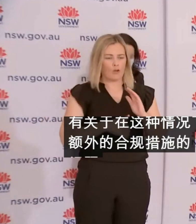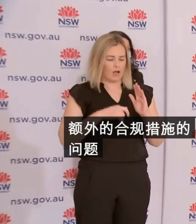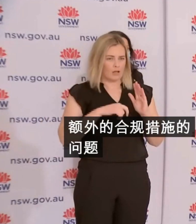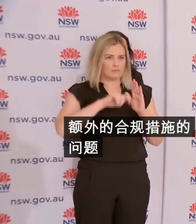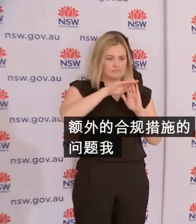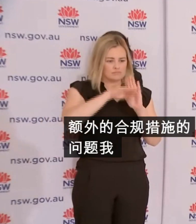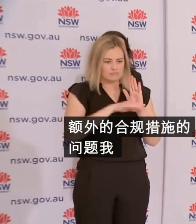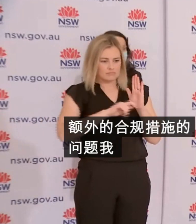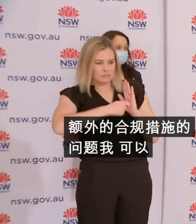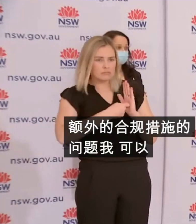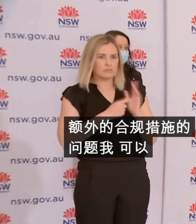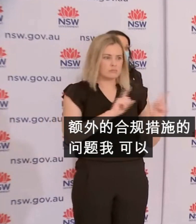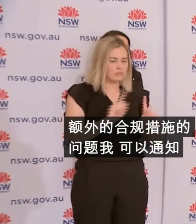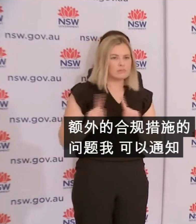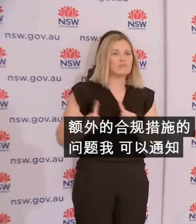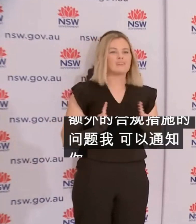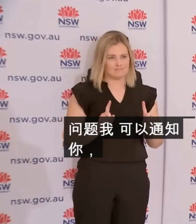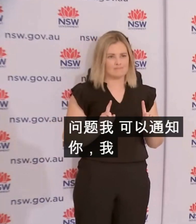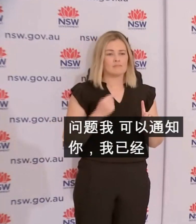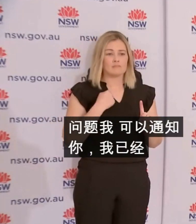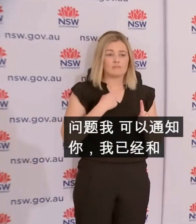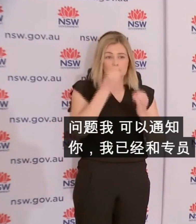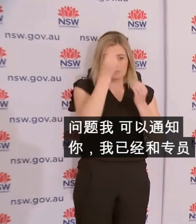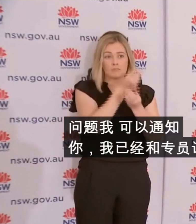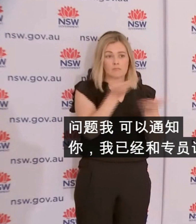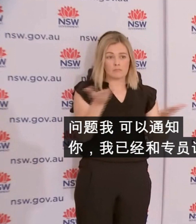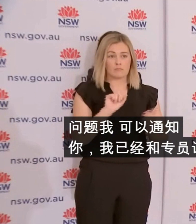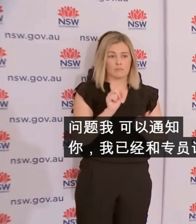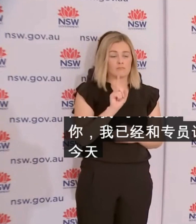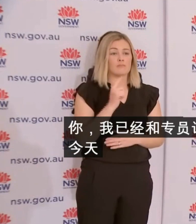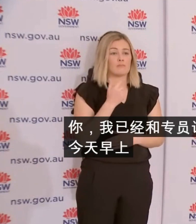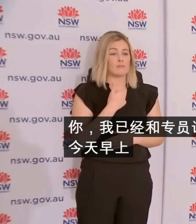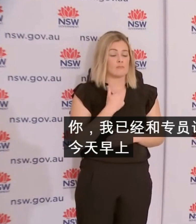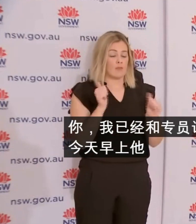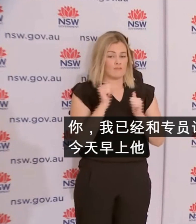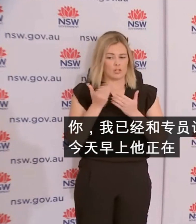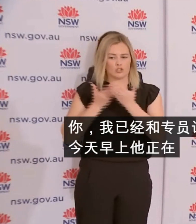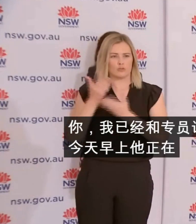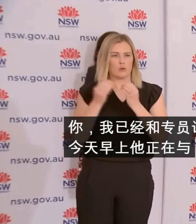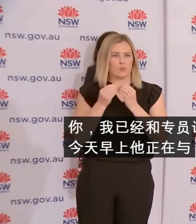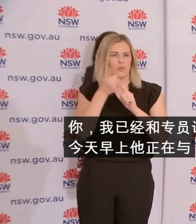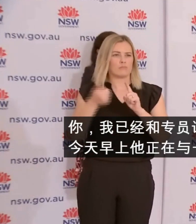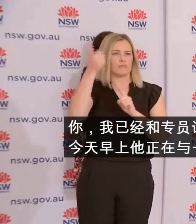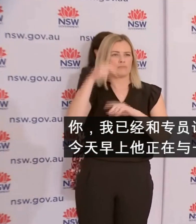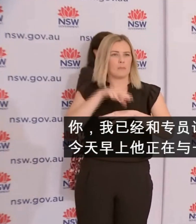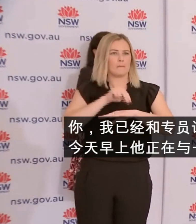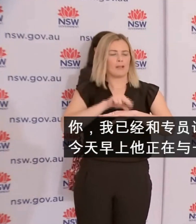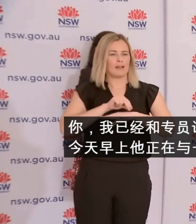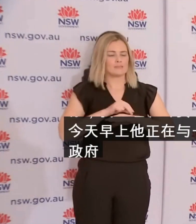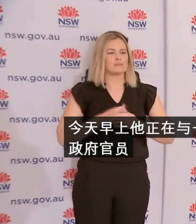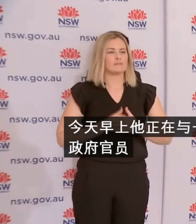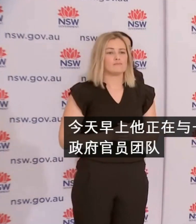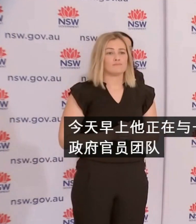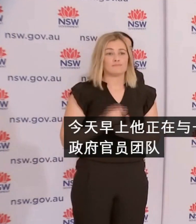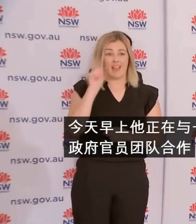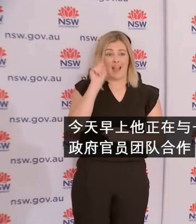be required in this situation. I can inform you that I've spoken to the Commissioner Fuller this morning. He is working with a